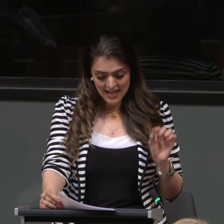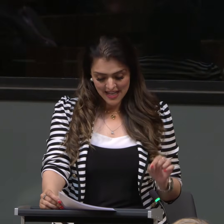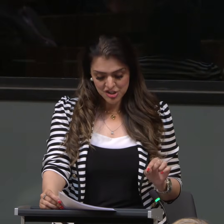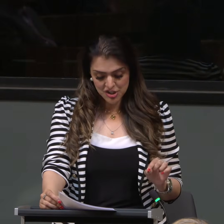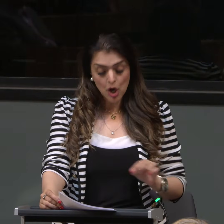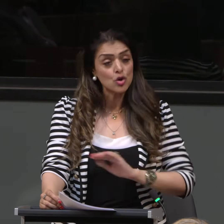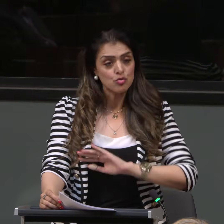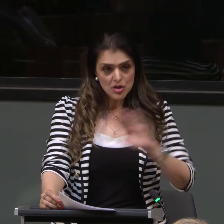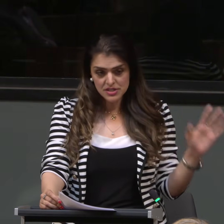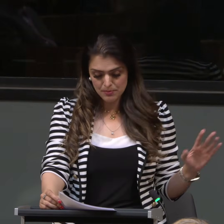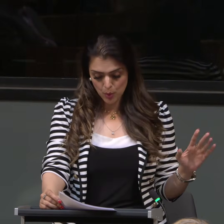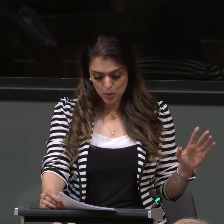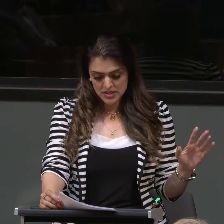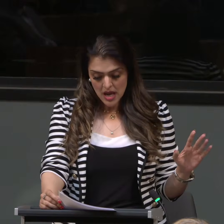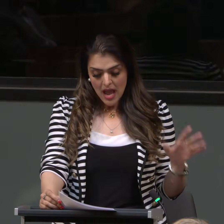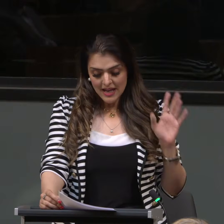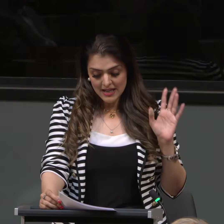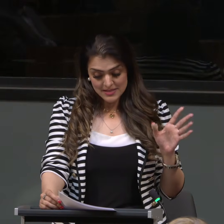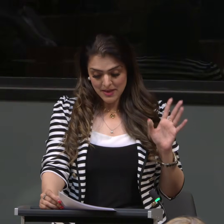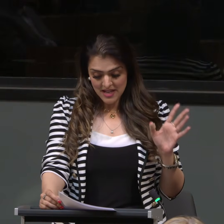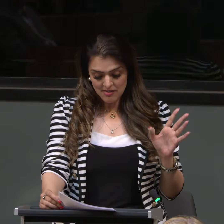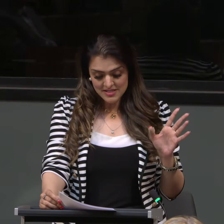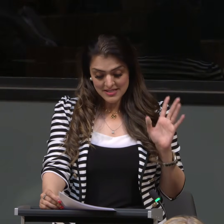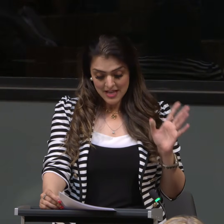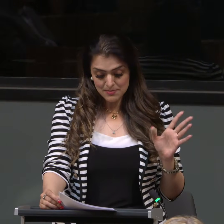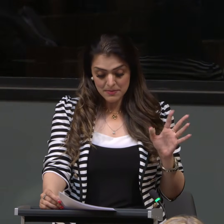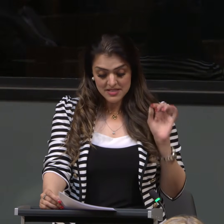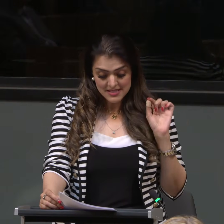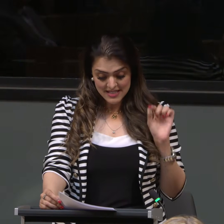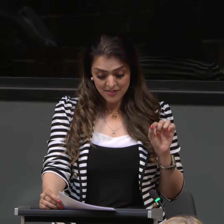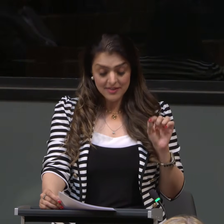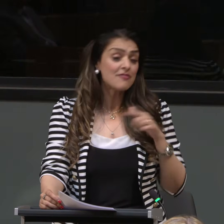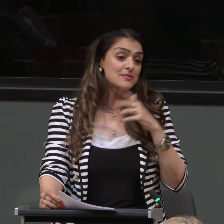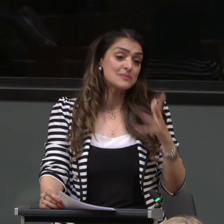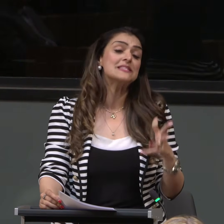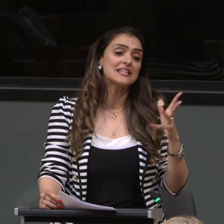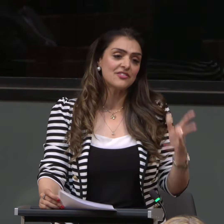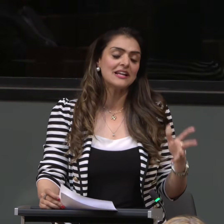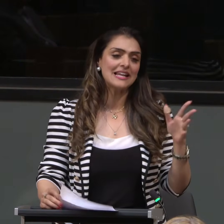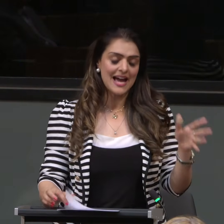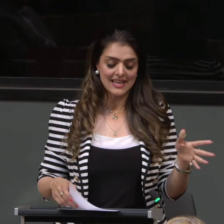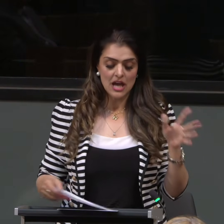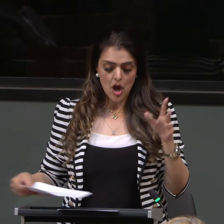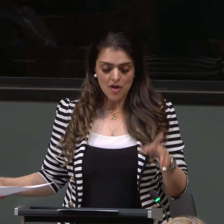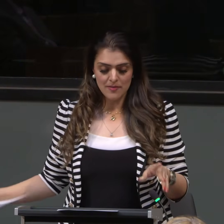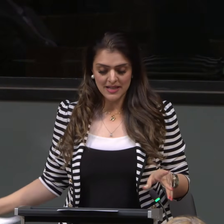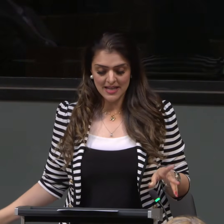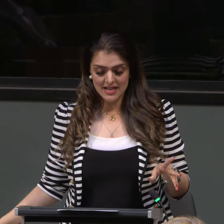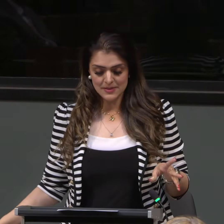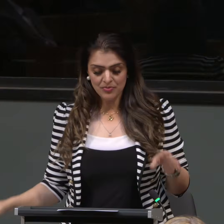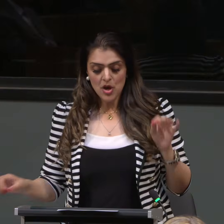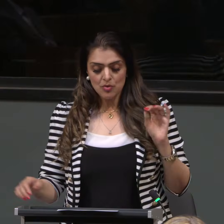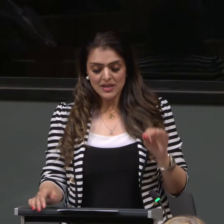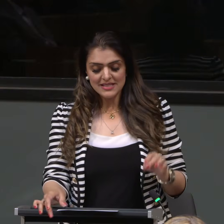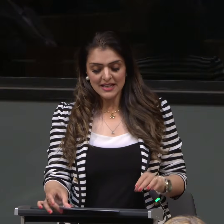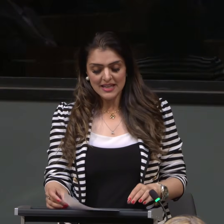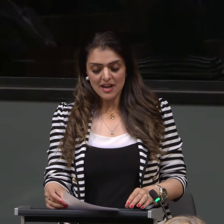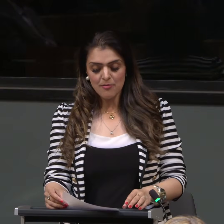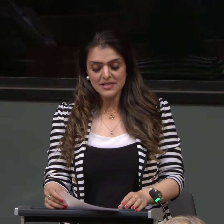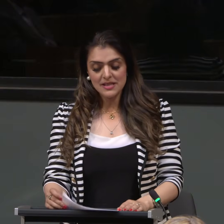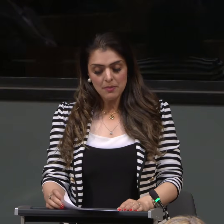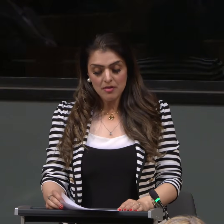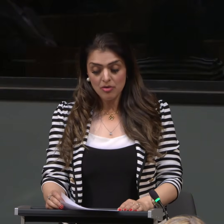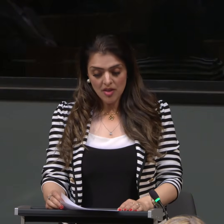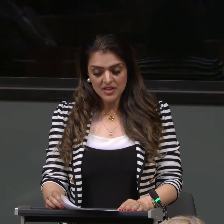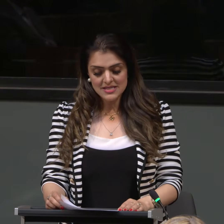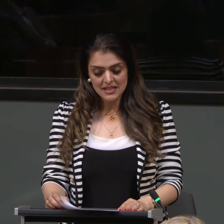data collection across the board in as many areas as has been, because it's been significantly lacking over many years. Recently, there have